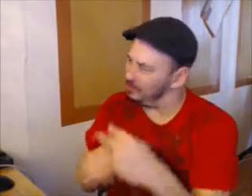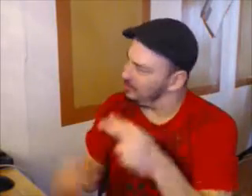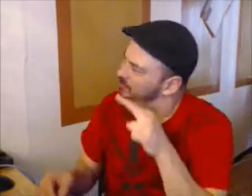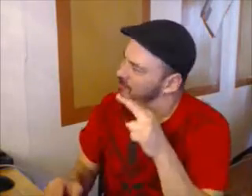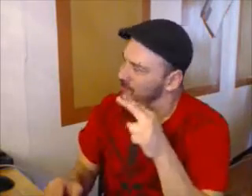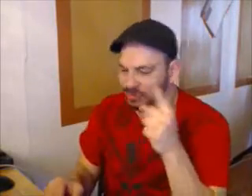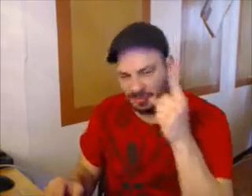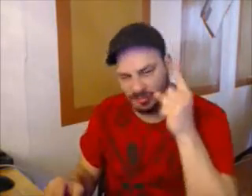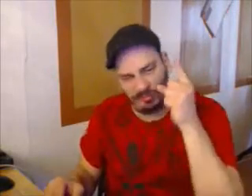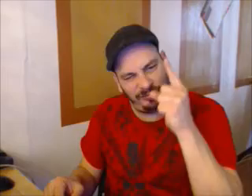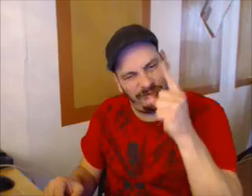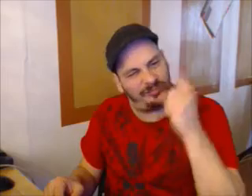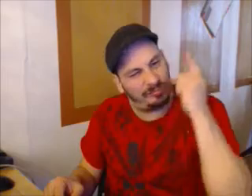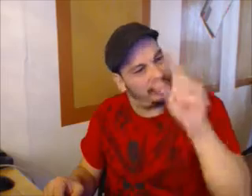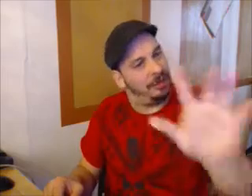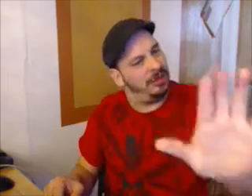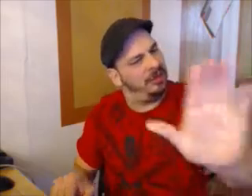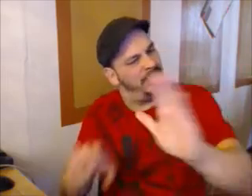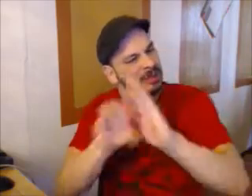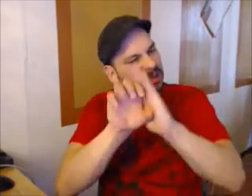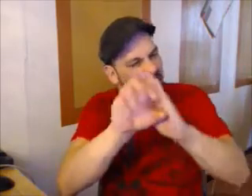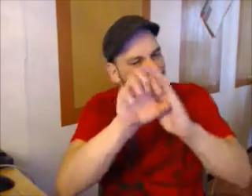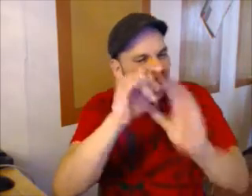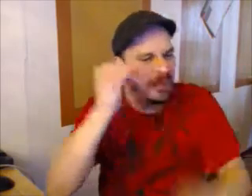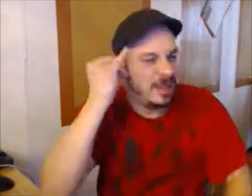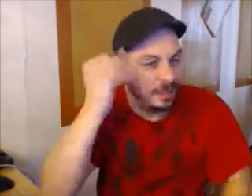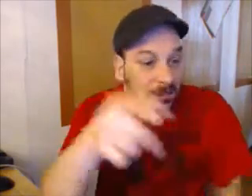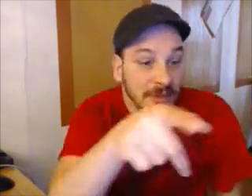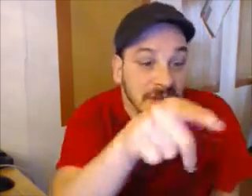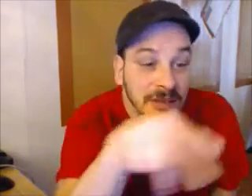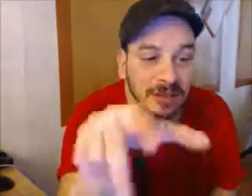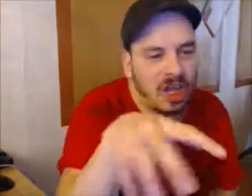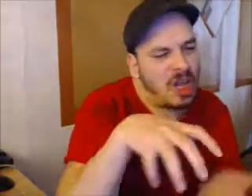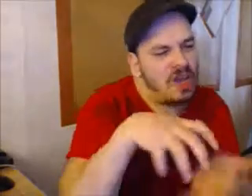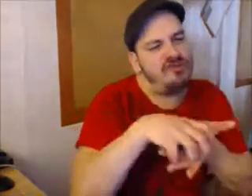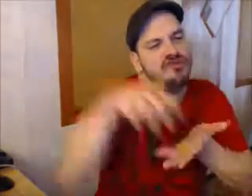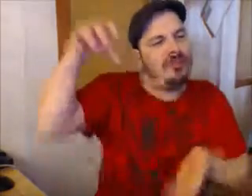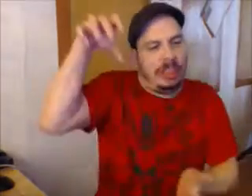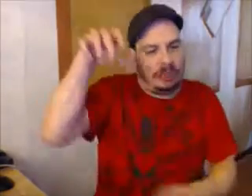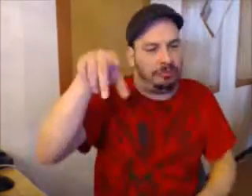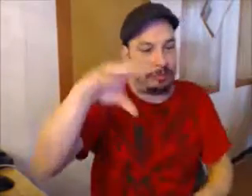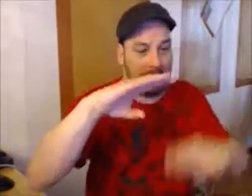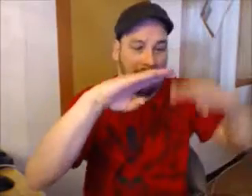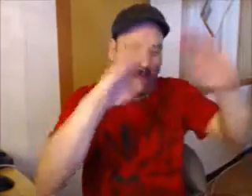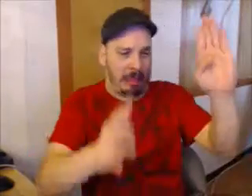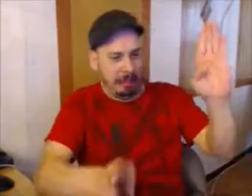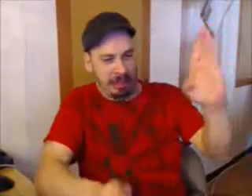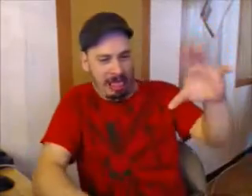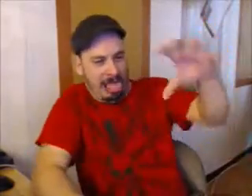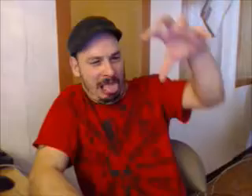raising taxes, that maybe you could make it a genuine millionaire tax that might be more palatable. What about something like